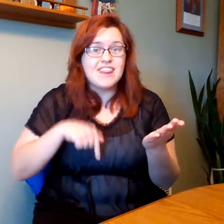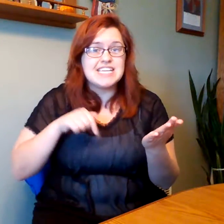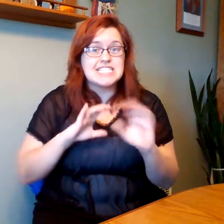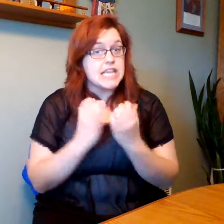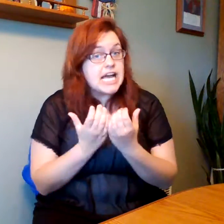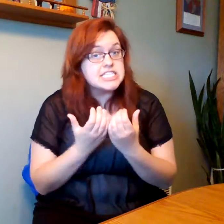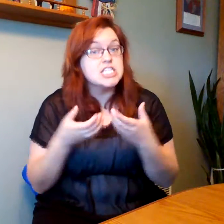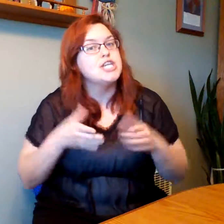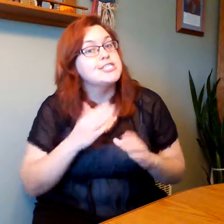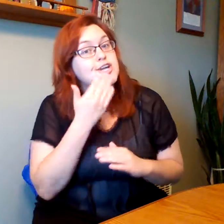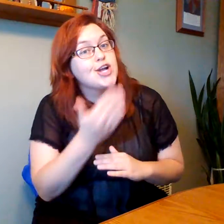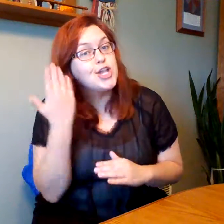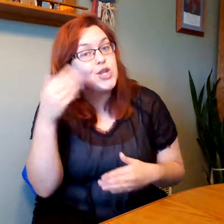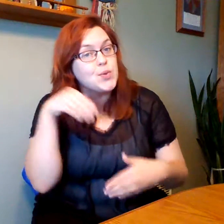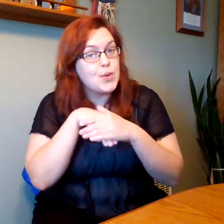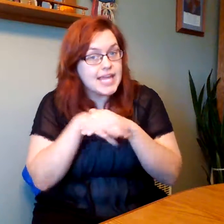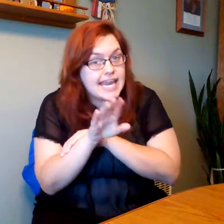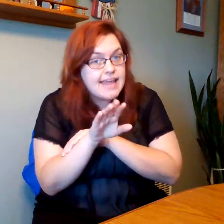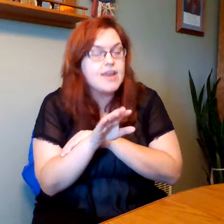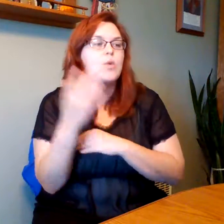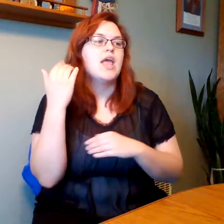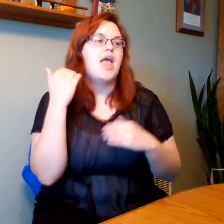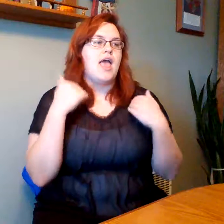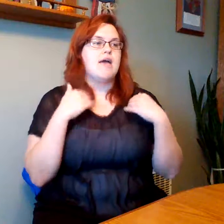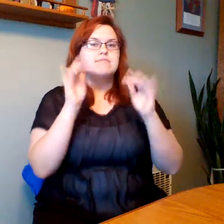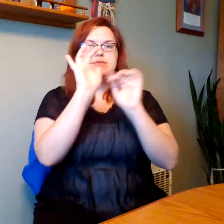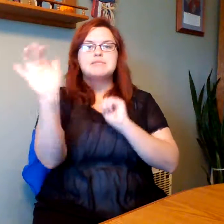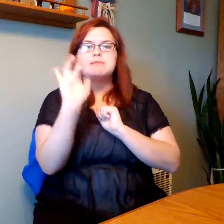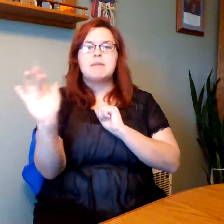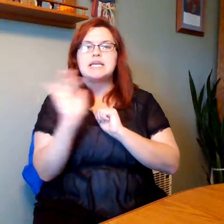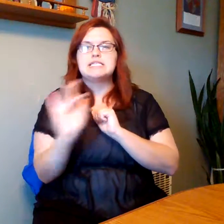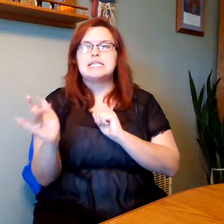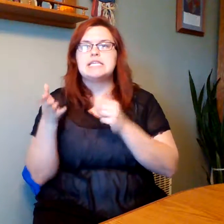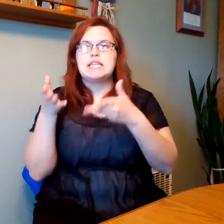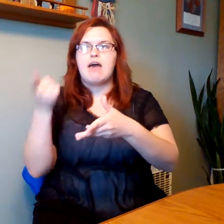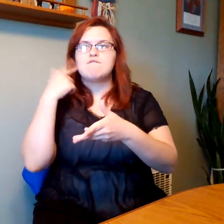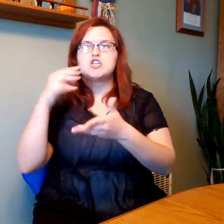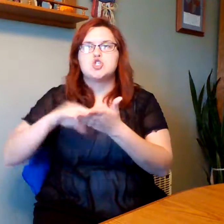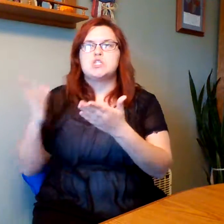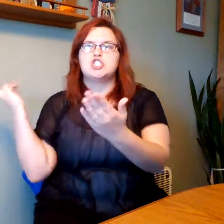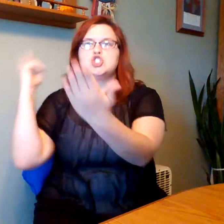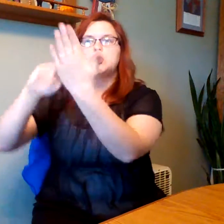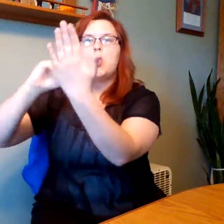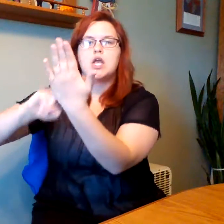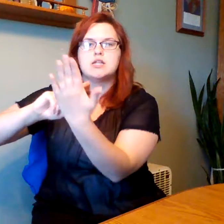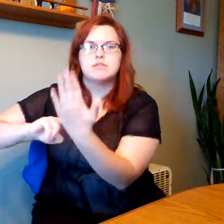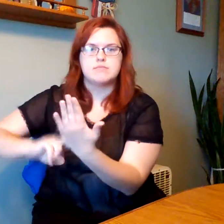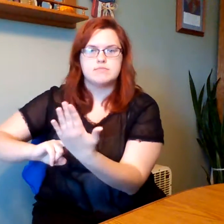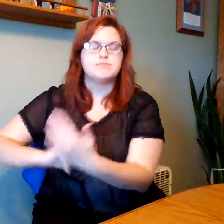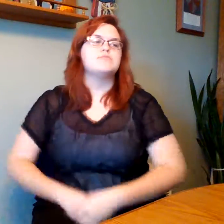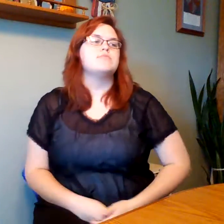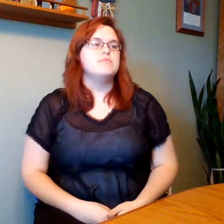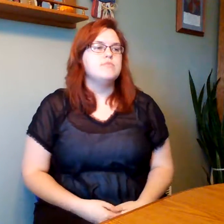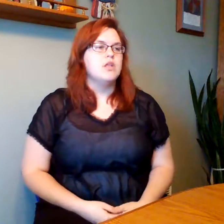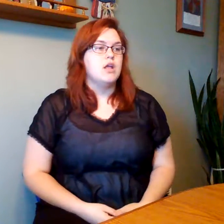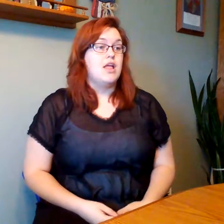to be able to get in. We have some slots left, but admission to the course is through discussion sections. There has to be a vacant seat in the